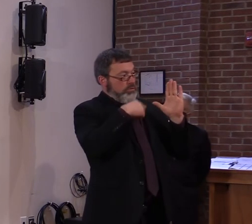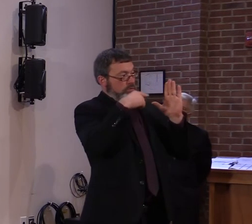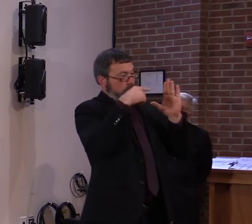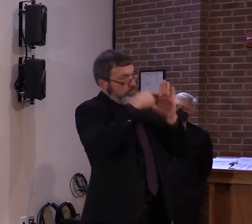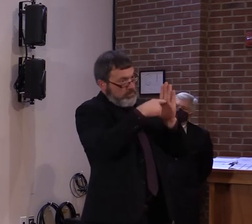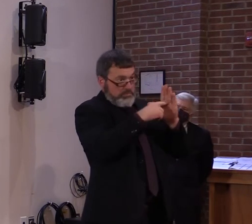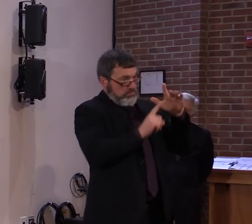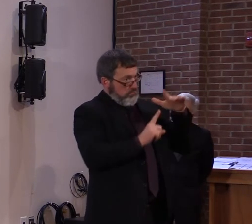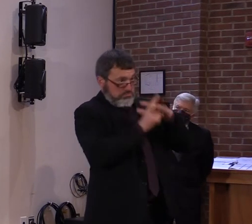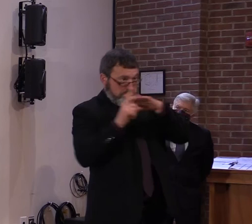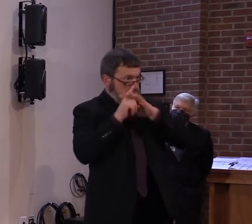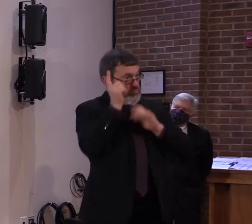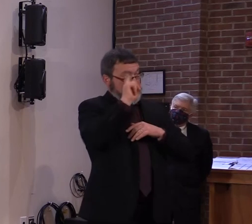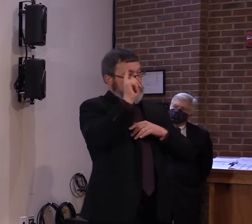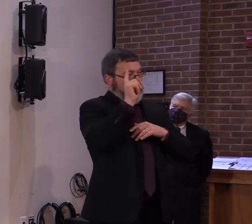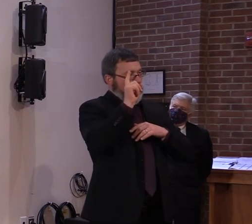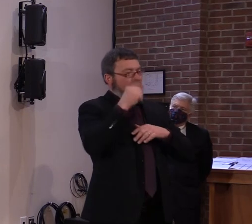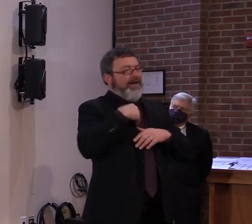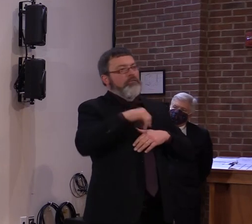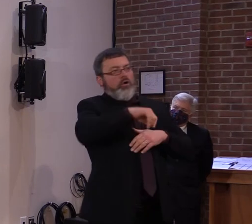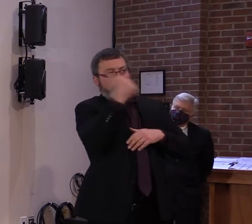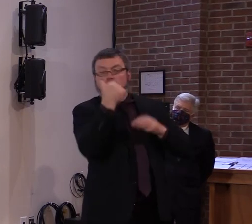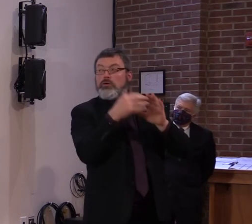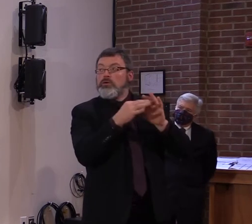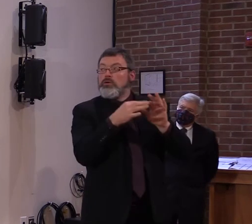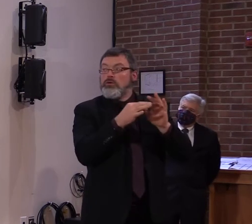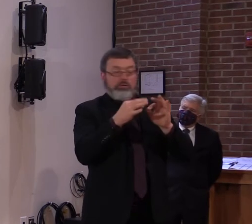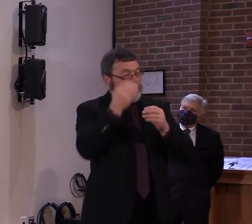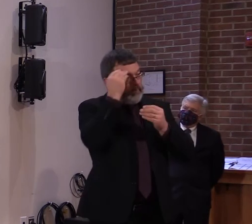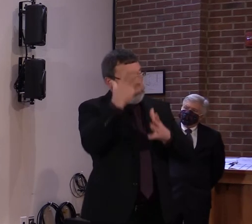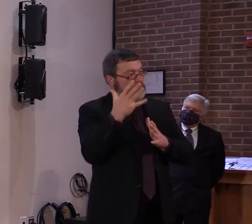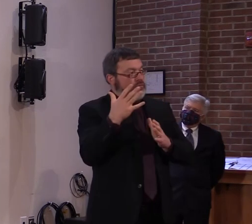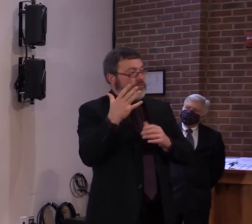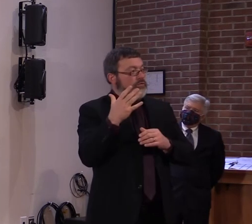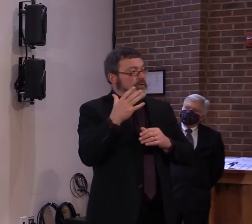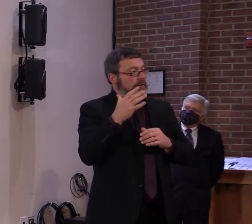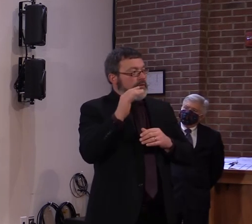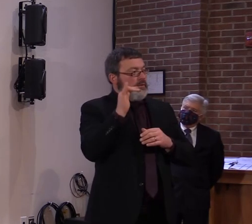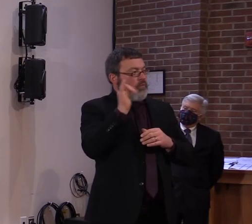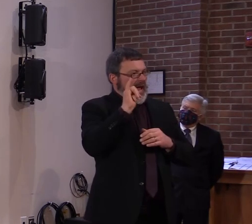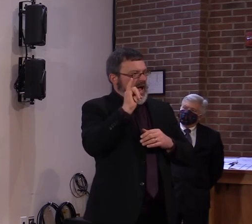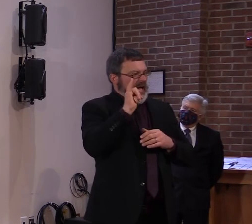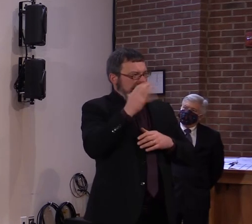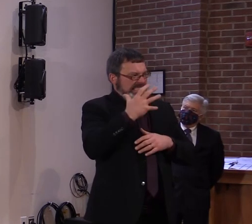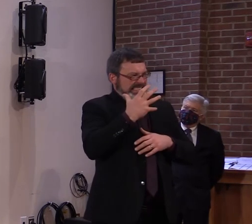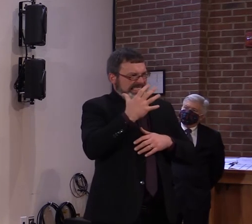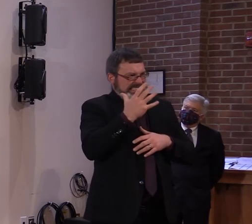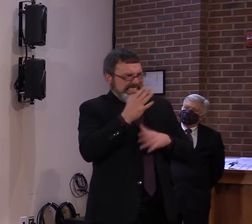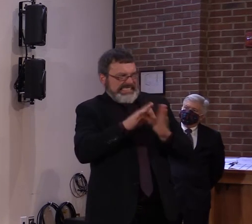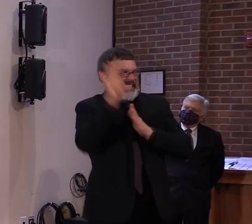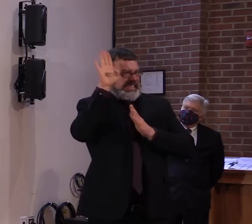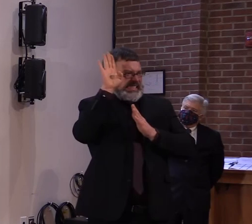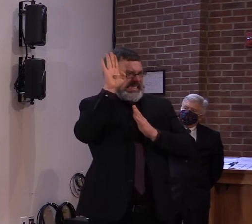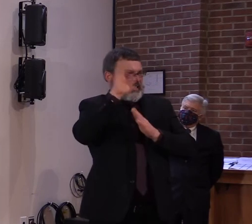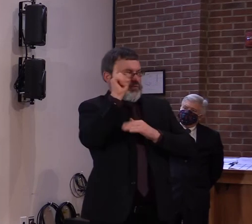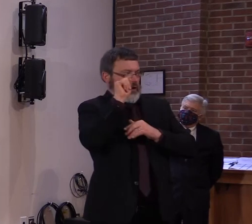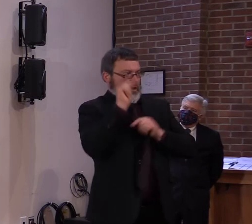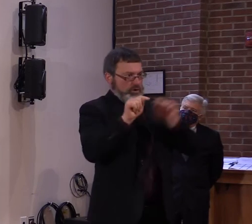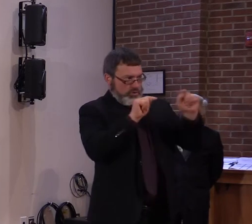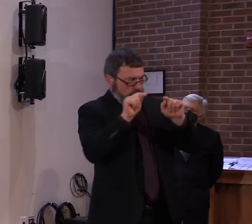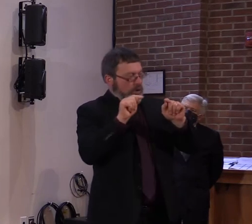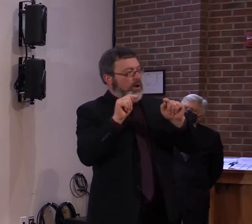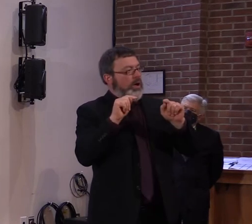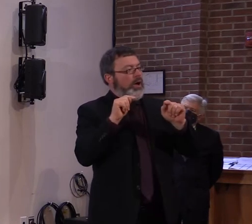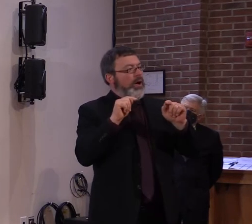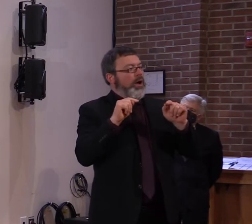occurring, so that a very hot part of the state would show a lot of cases, and then another part of the state that's much more populated might